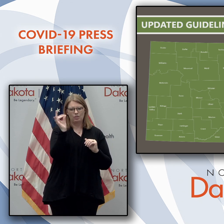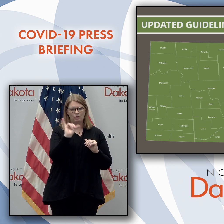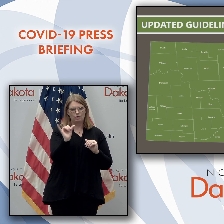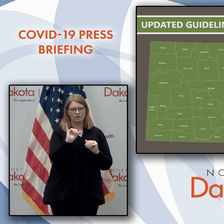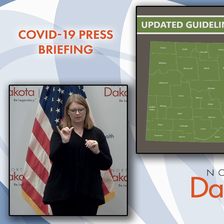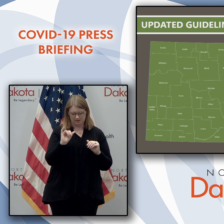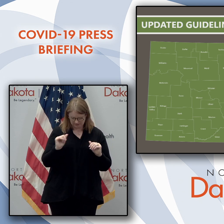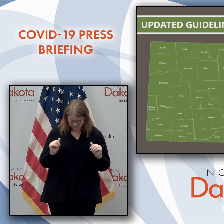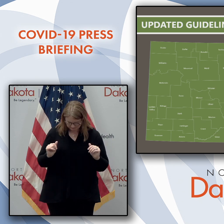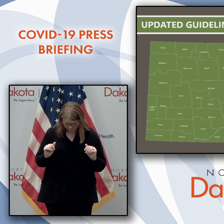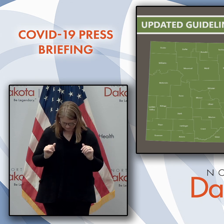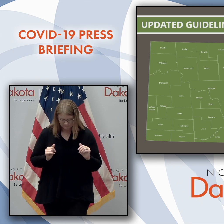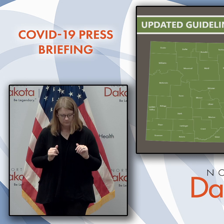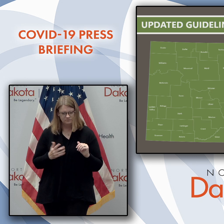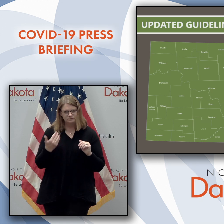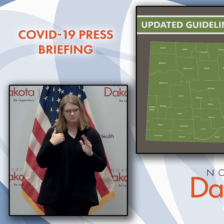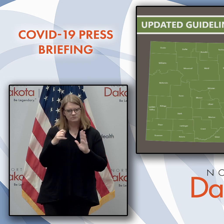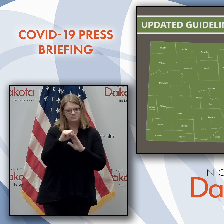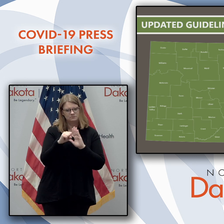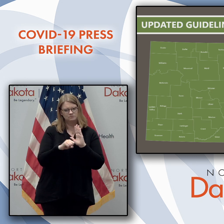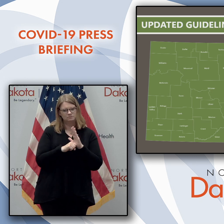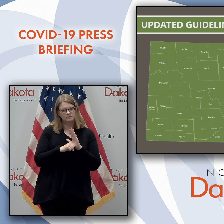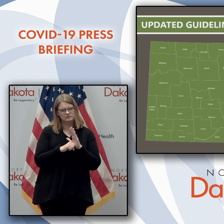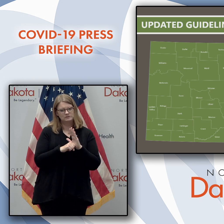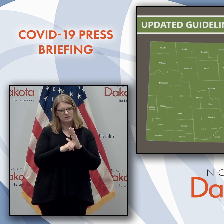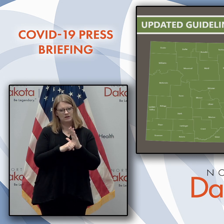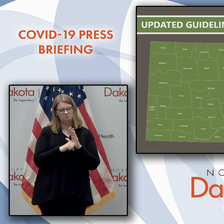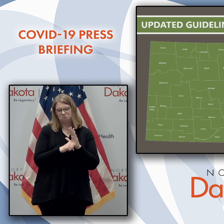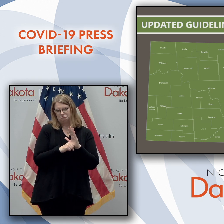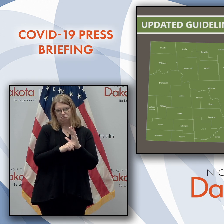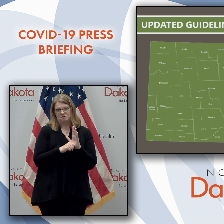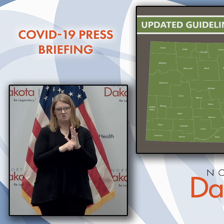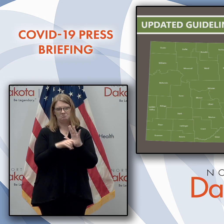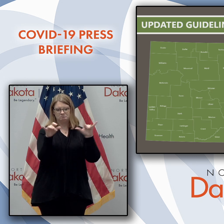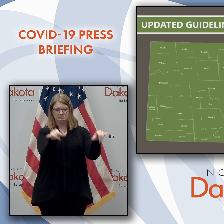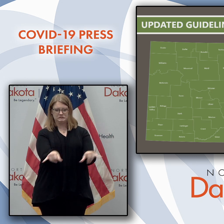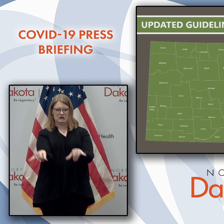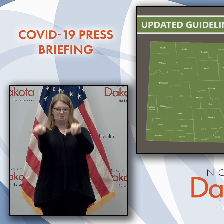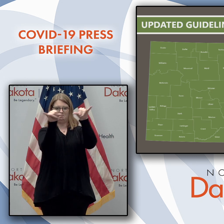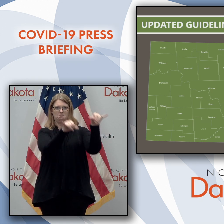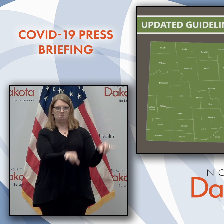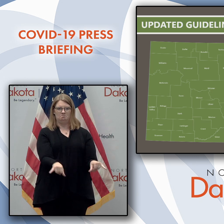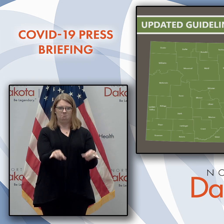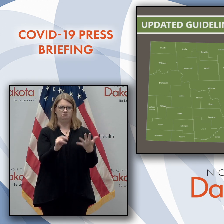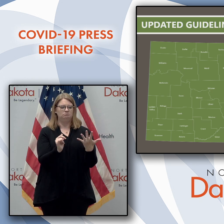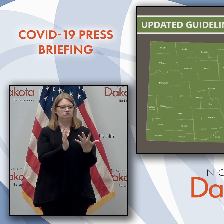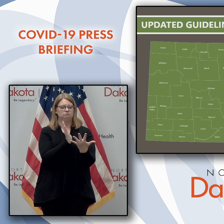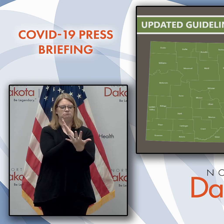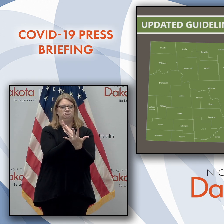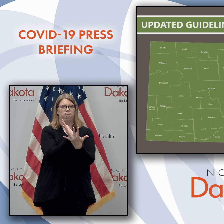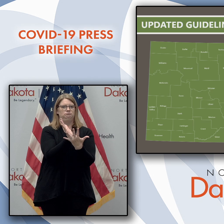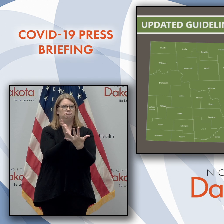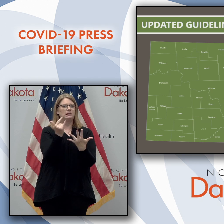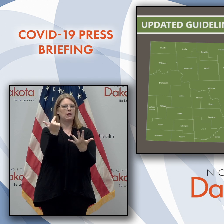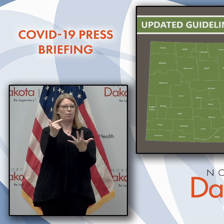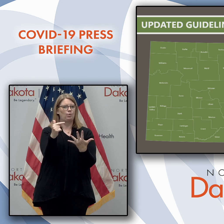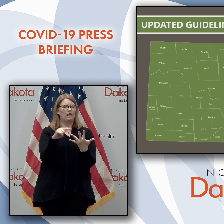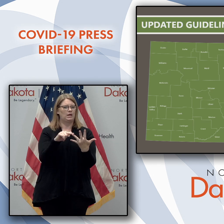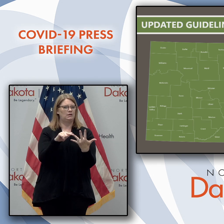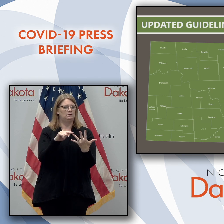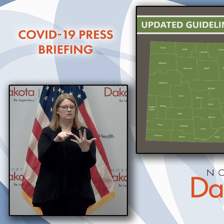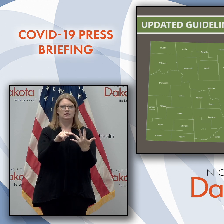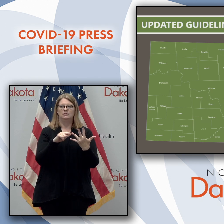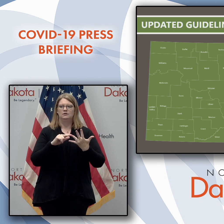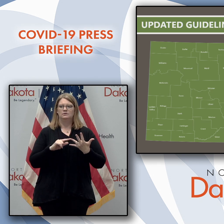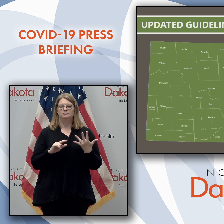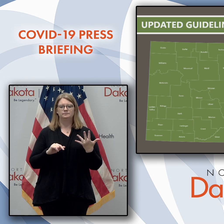which is we've had the statewide approach. Everybody's been in this green or low risk